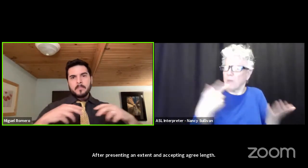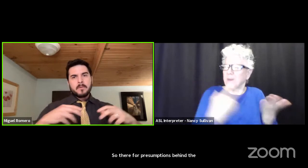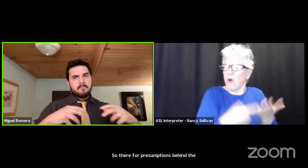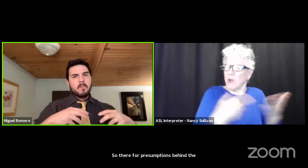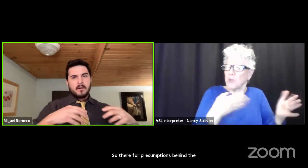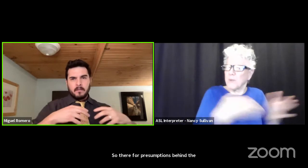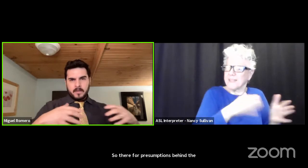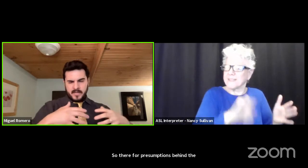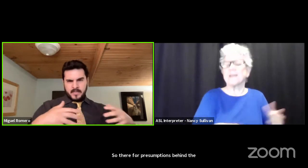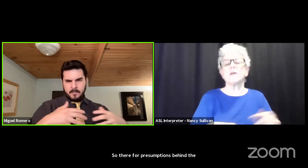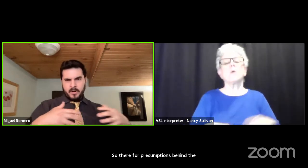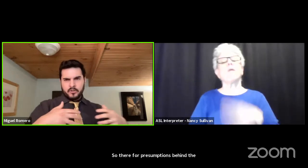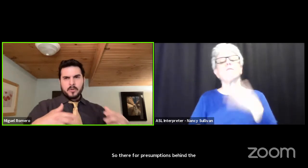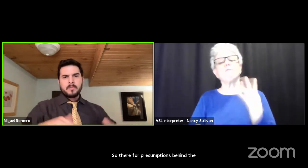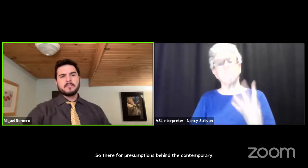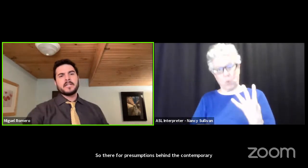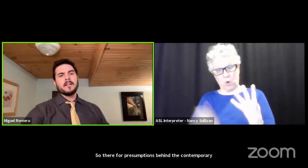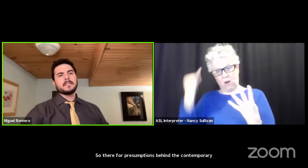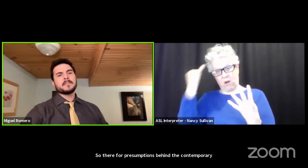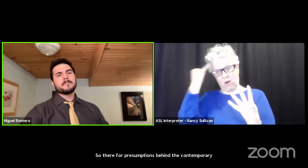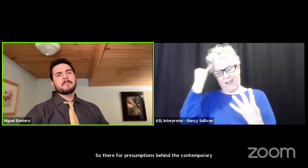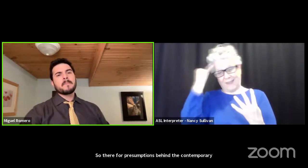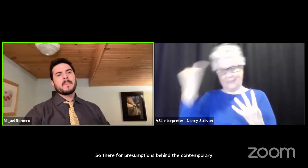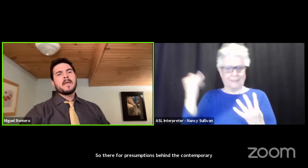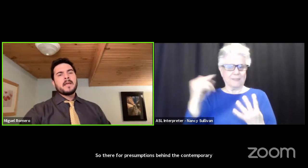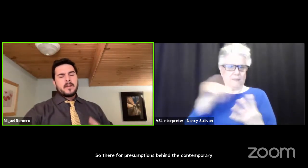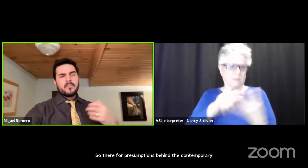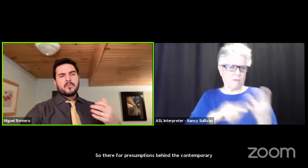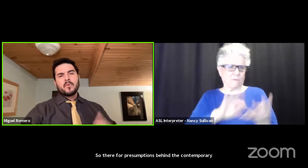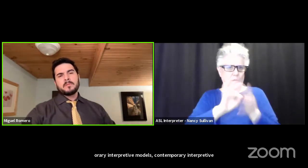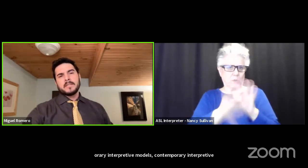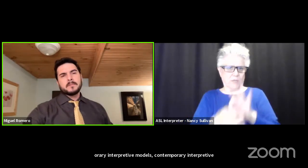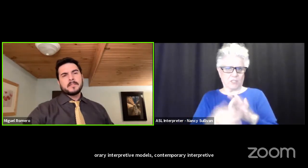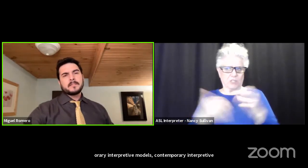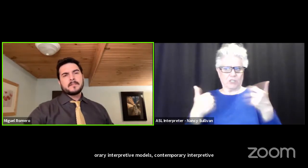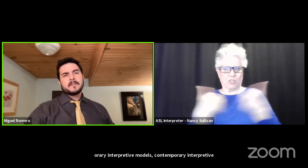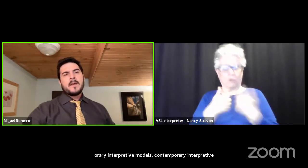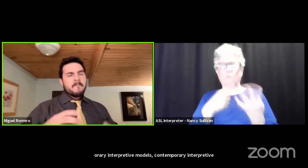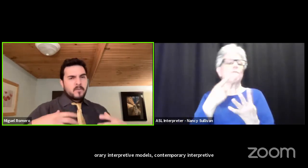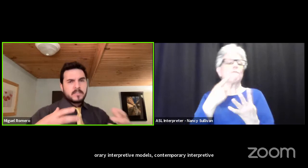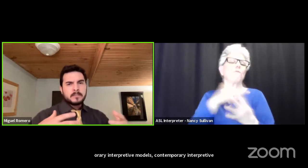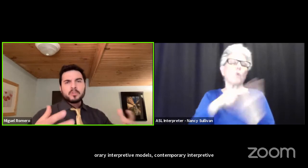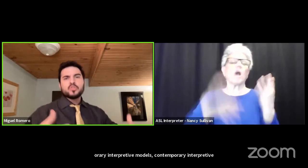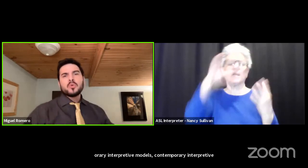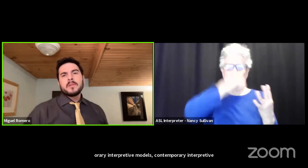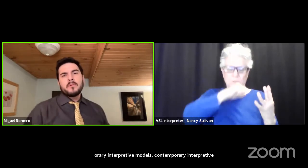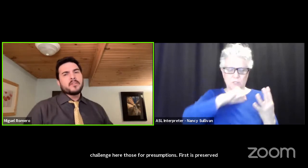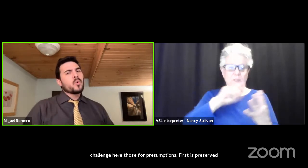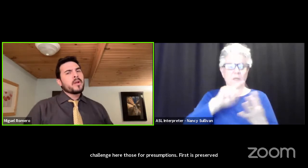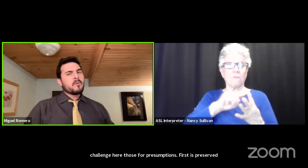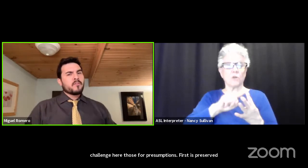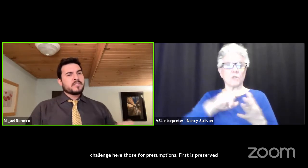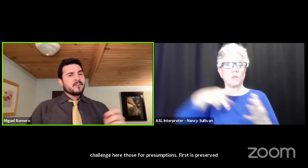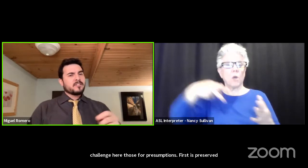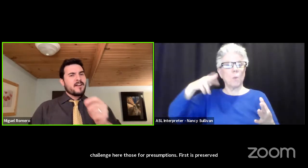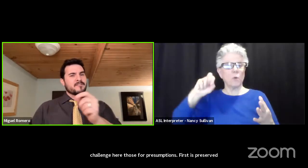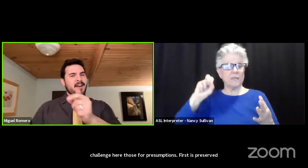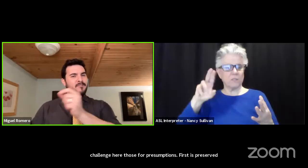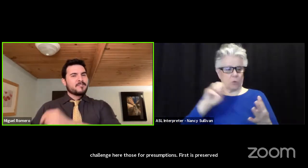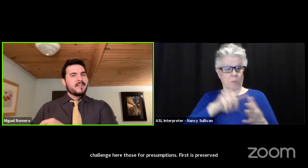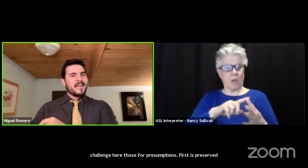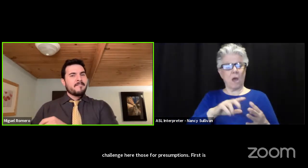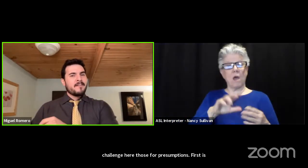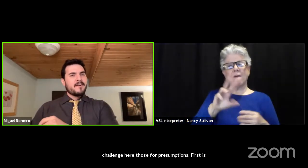contemporary interpretive muddle, contemporary interpretive challenge. Here are those four presumptions. First is presumed that when Vitoria refers to